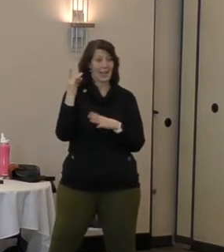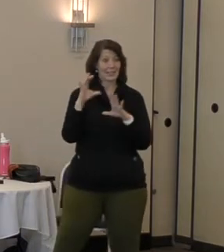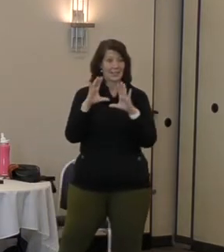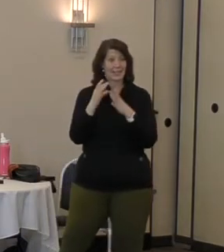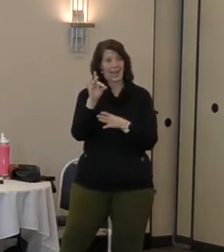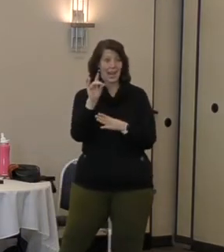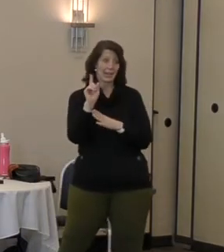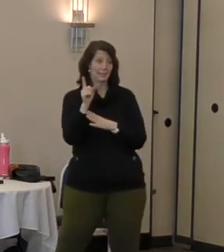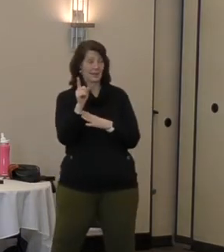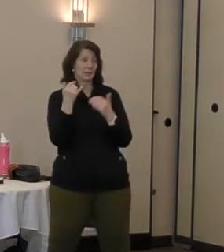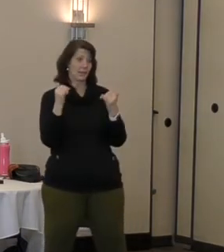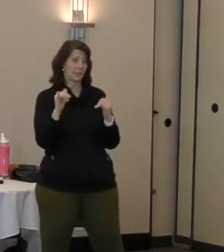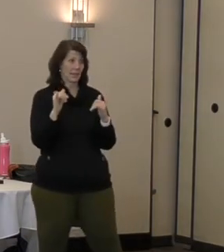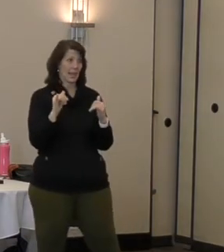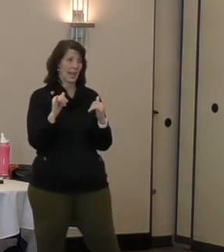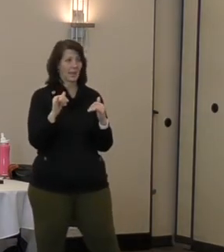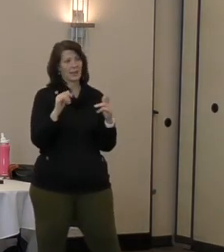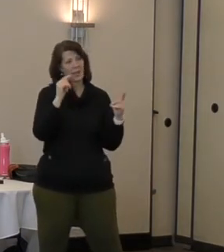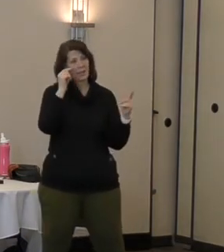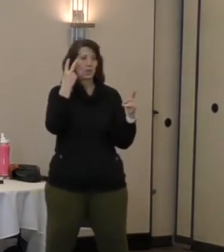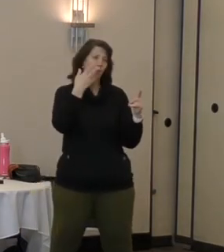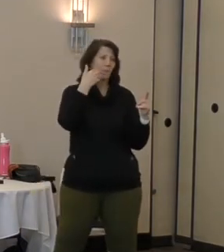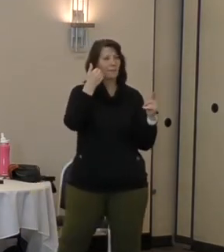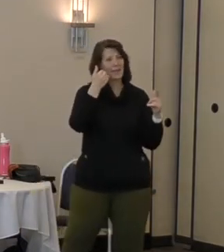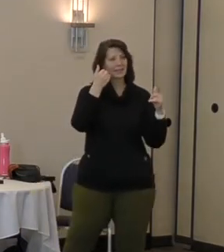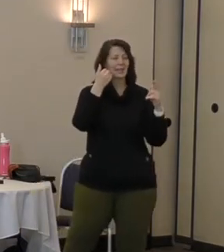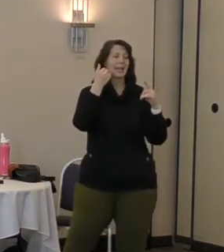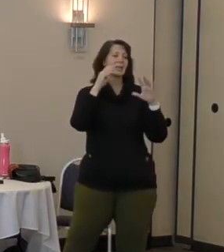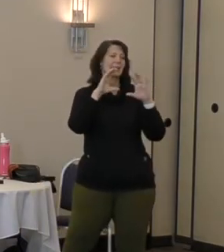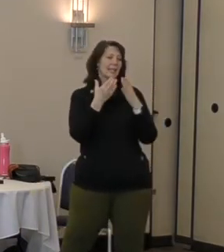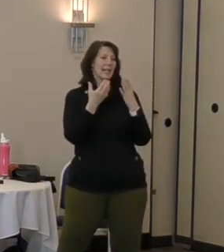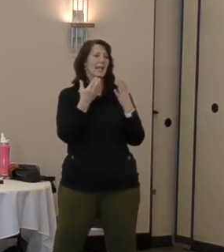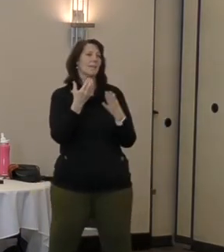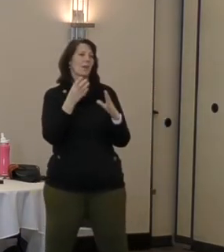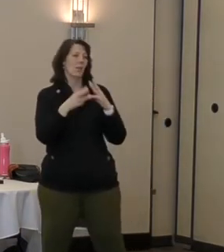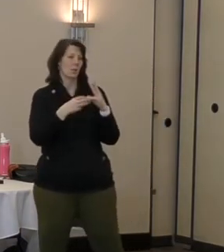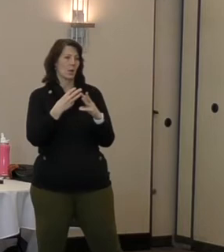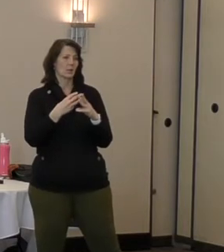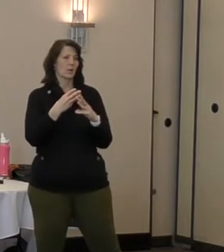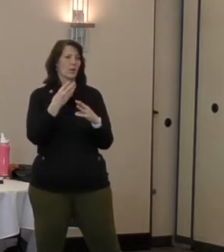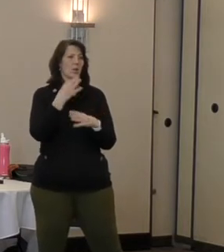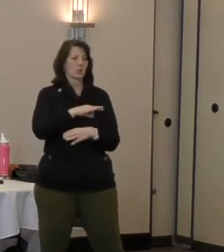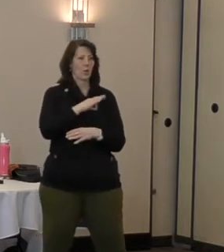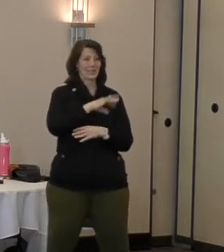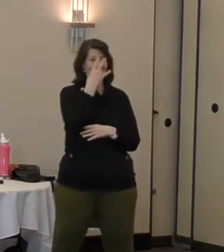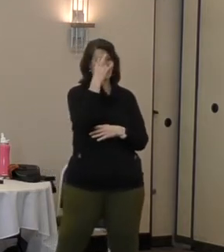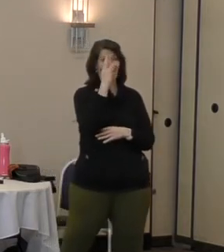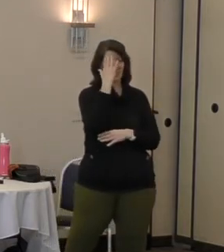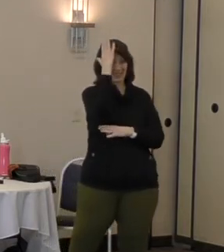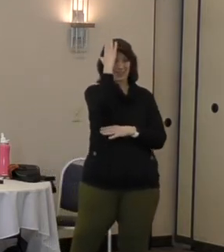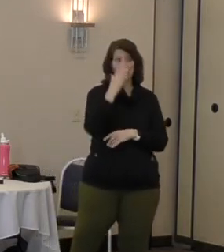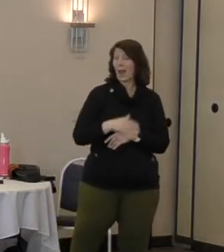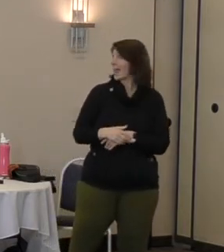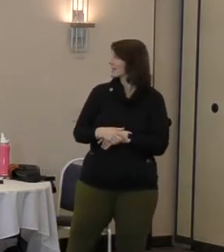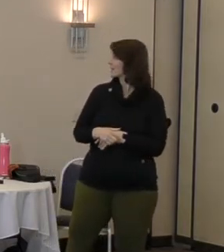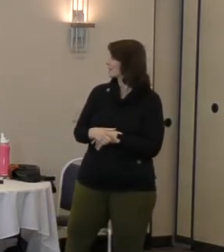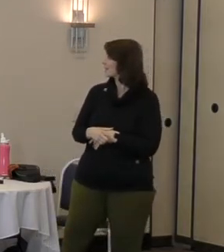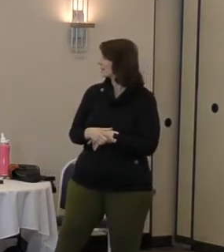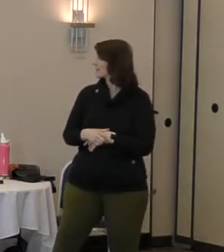80 minutes of play, you know, in theory, the 2 best teams in the world, have scored 17 total tries. Right? 5 of those came in 1